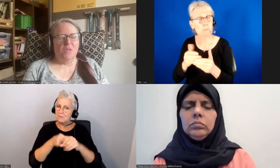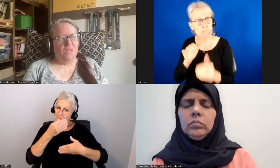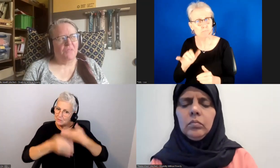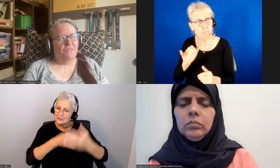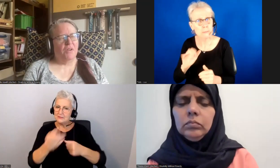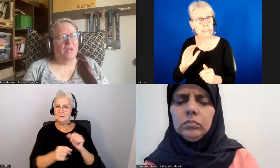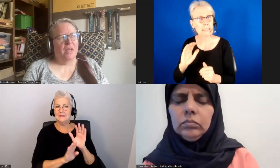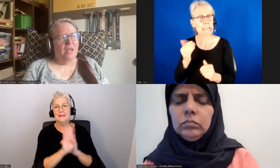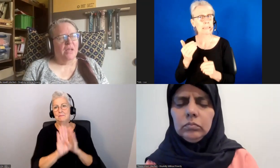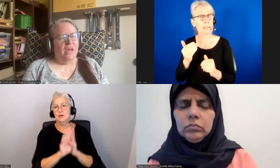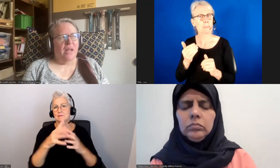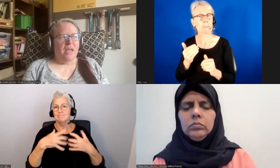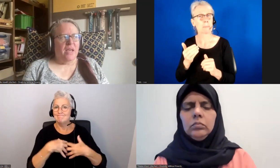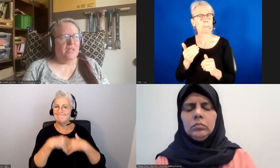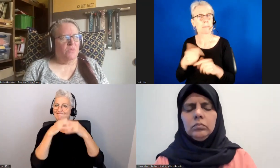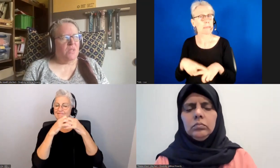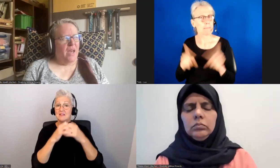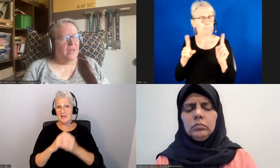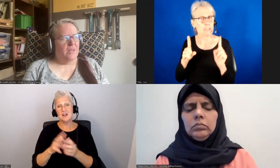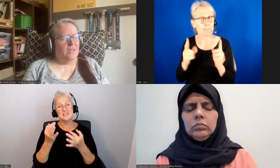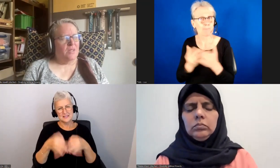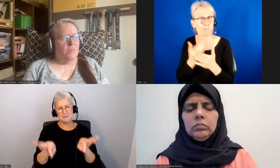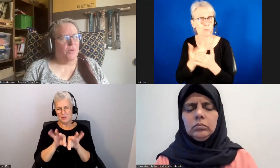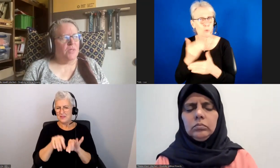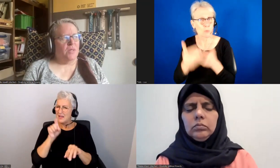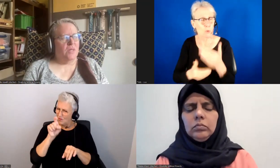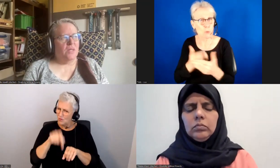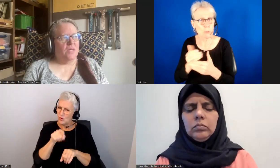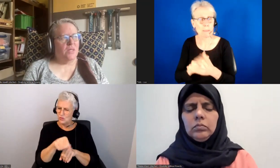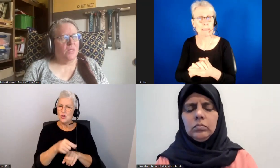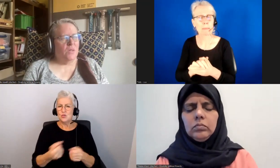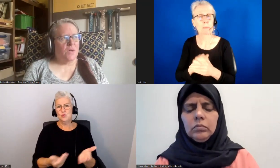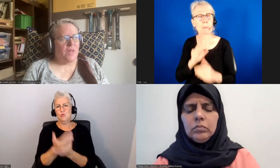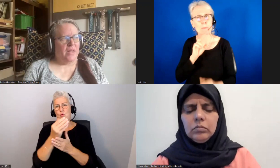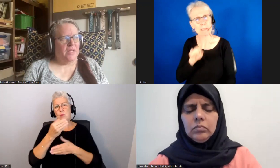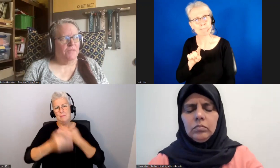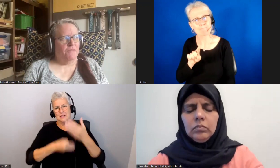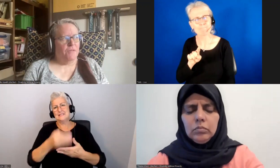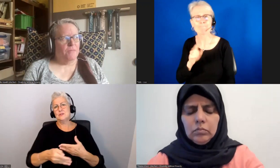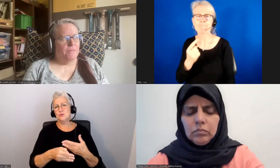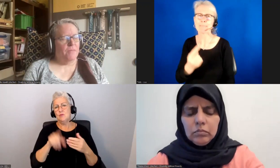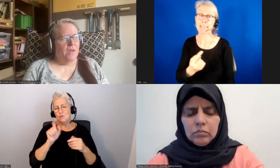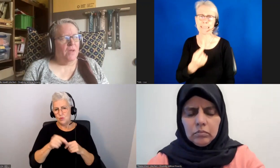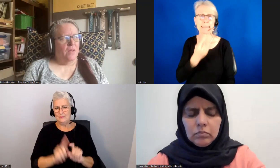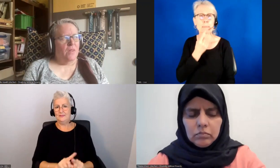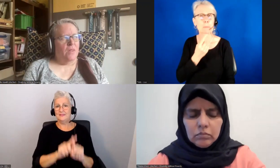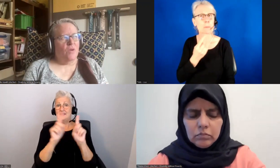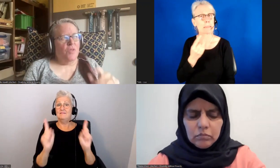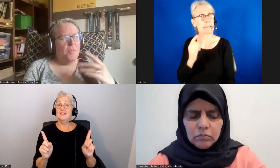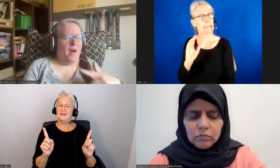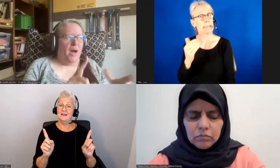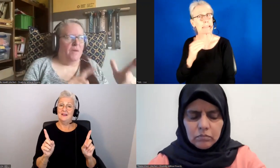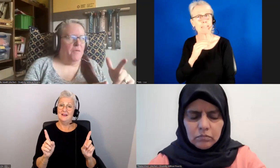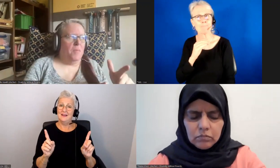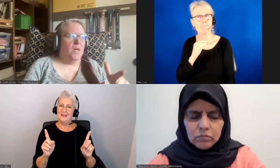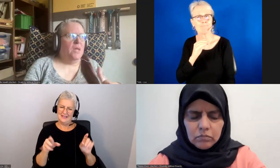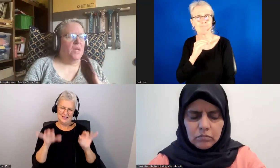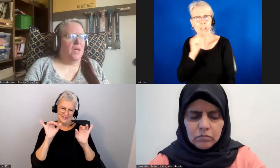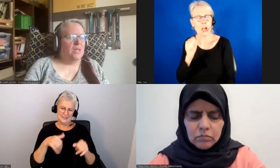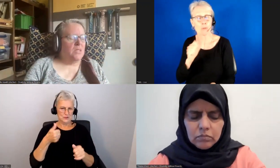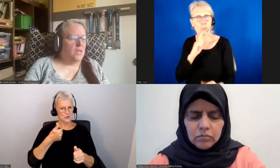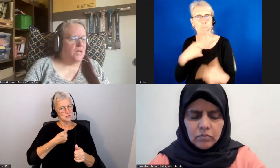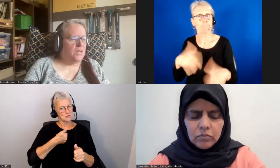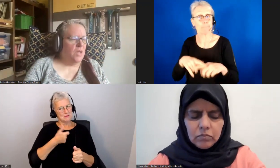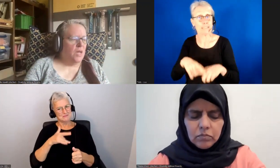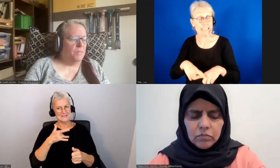does something different. And I guess it was kind of disappointing that it didn't look that different. The other part for